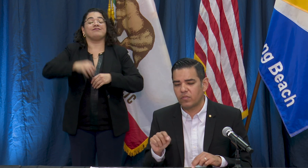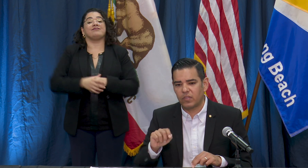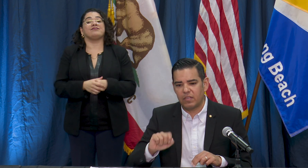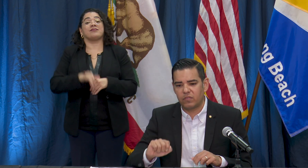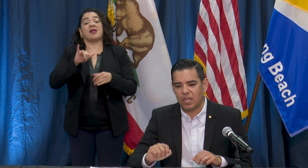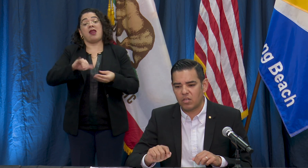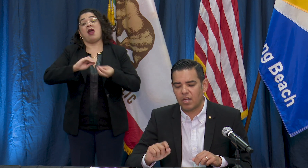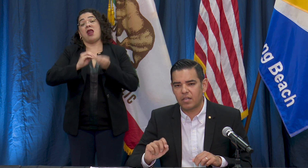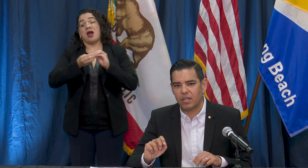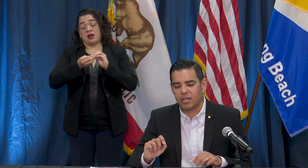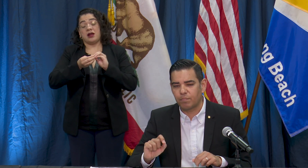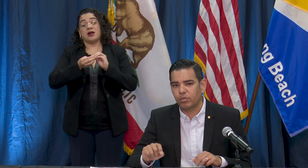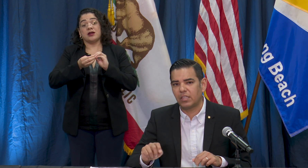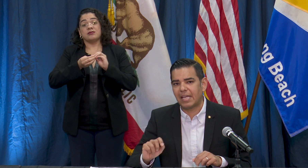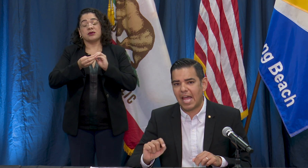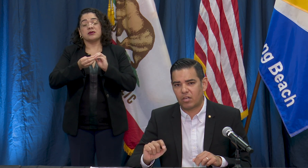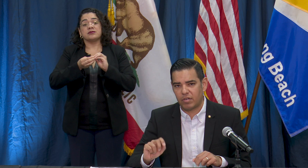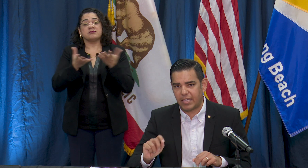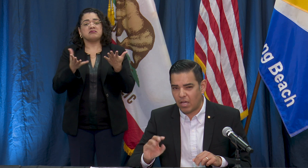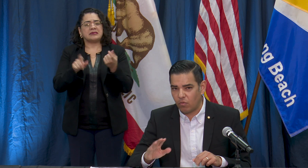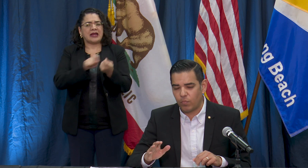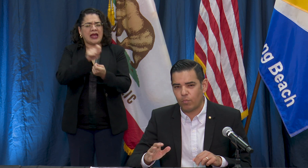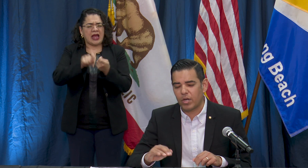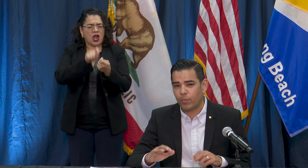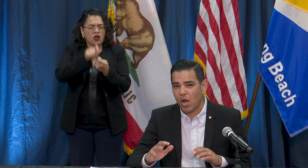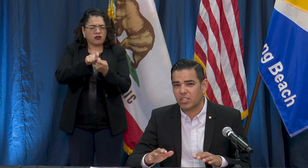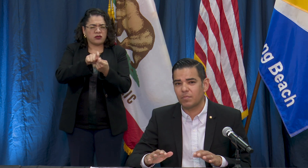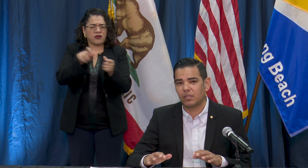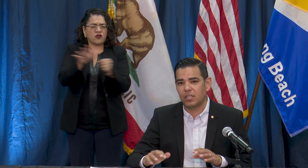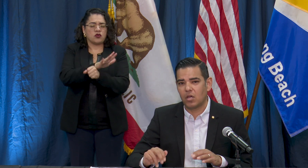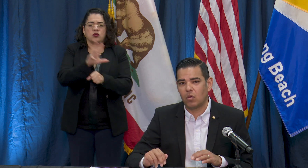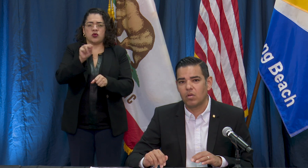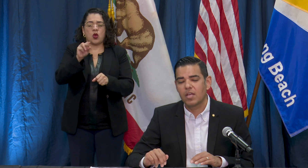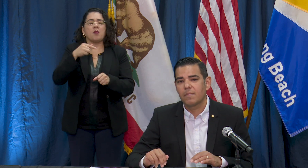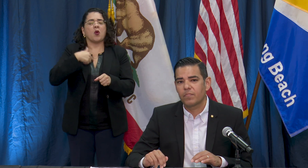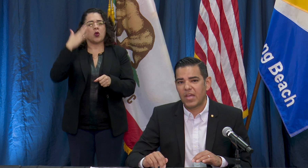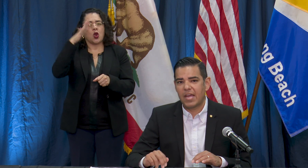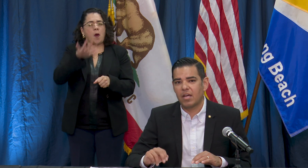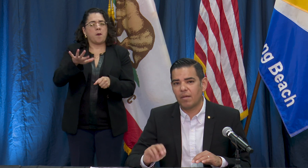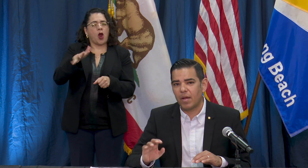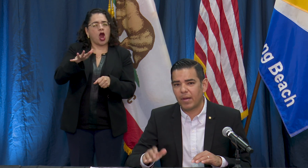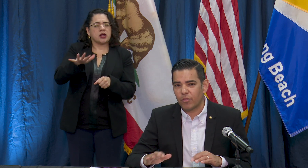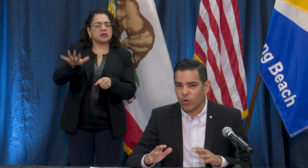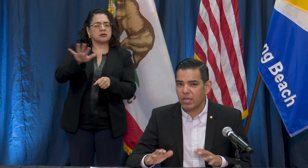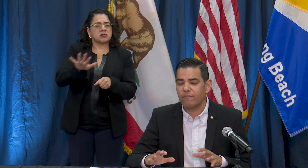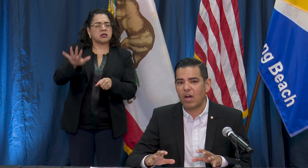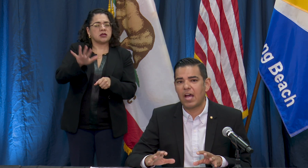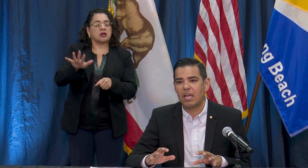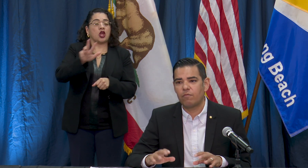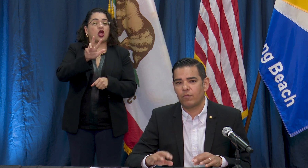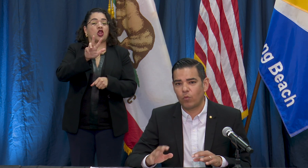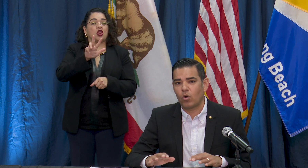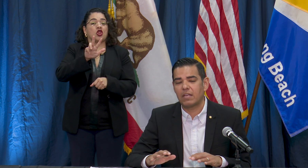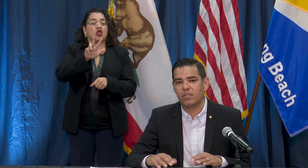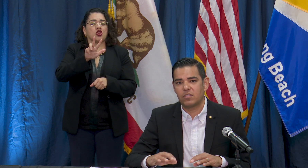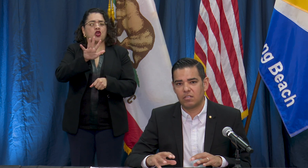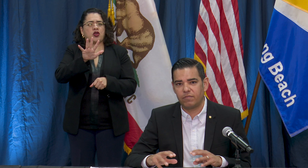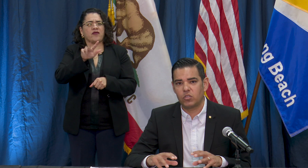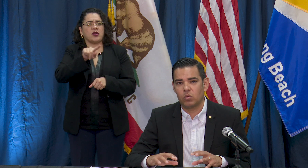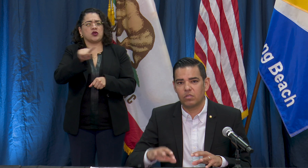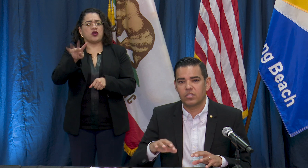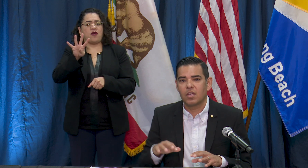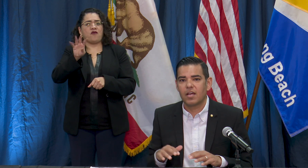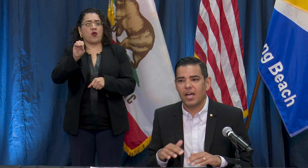this number is not a completely accurate count, but we approximately know that about 35, 40 of